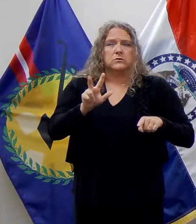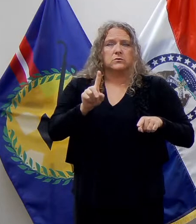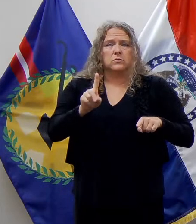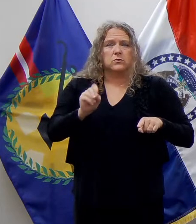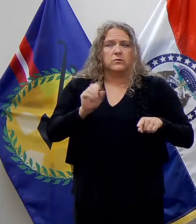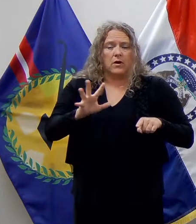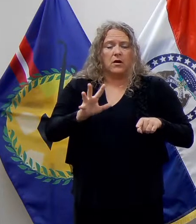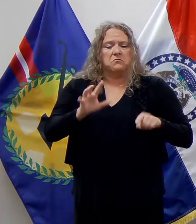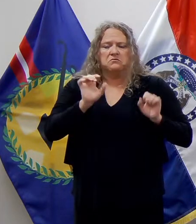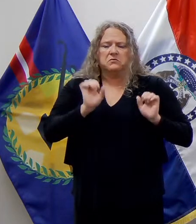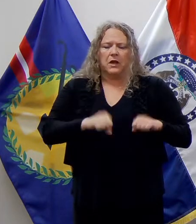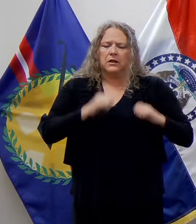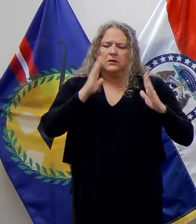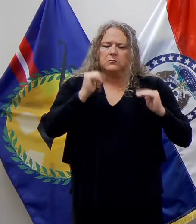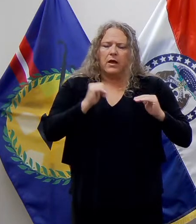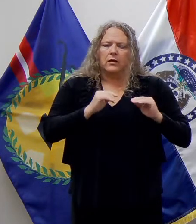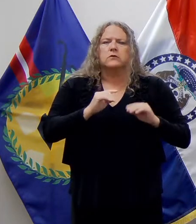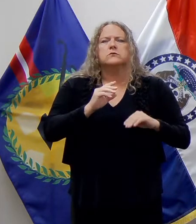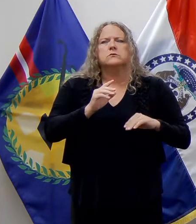live 20 years longer.